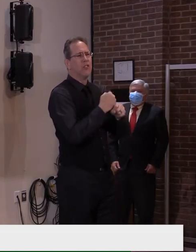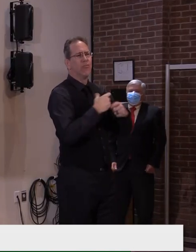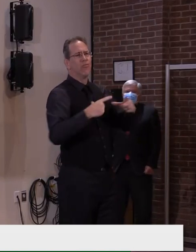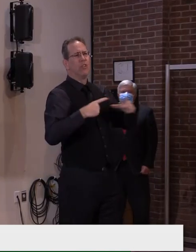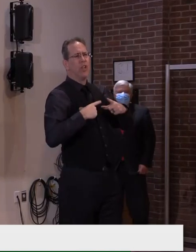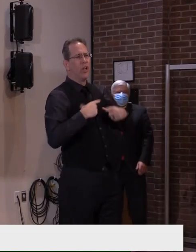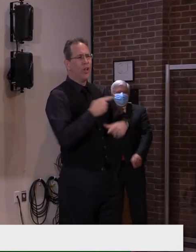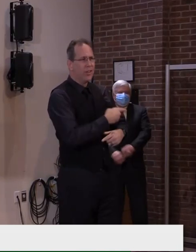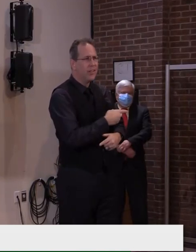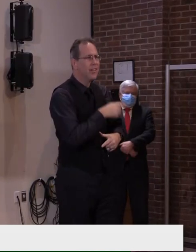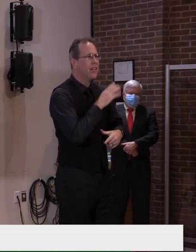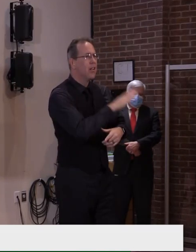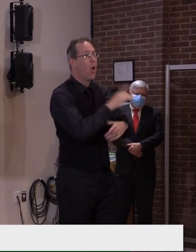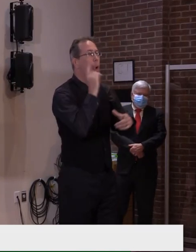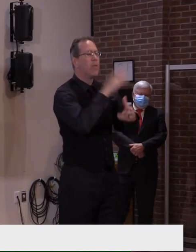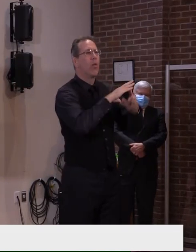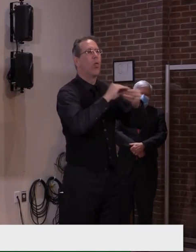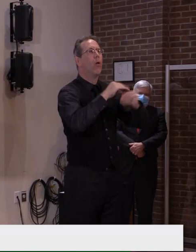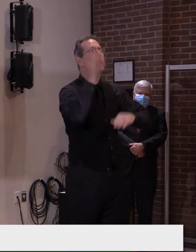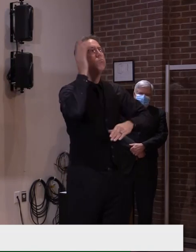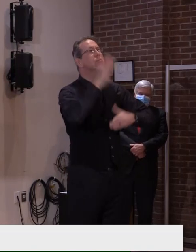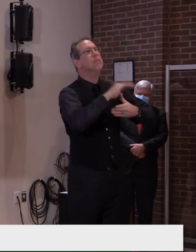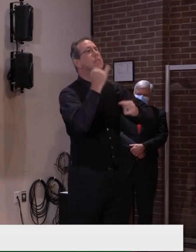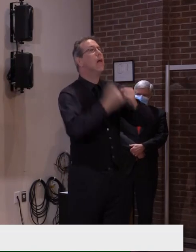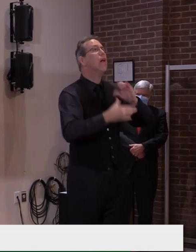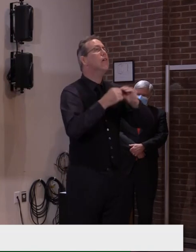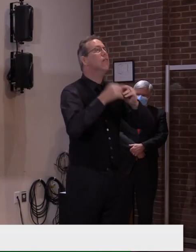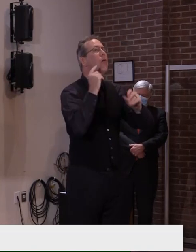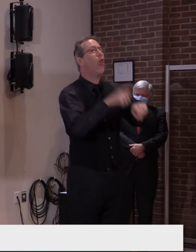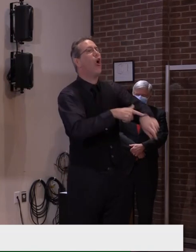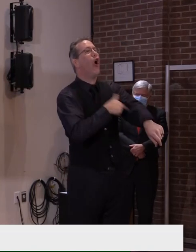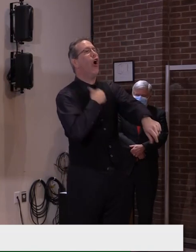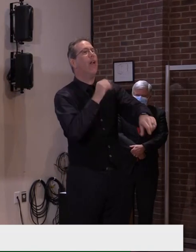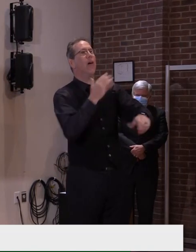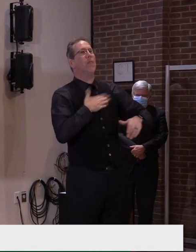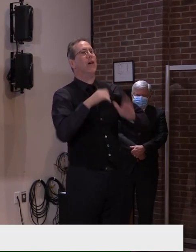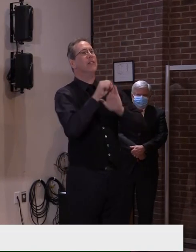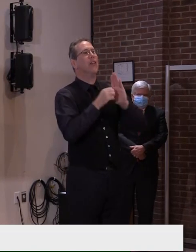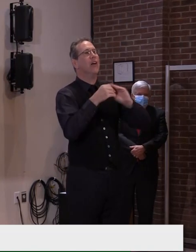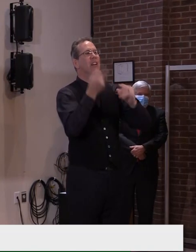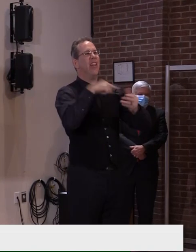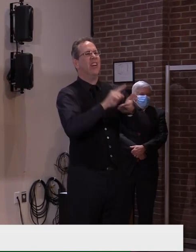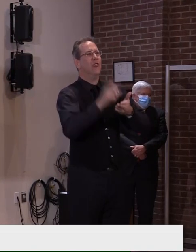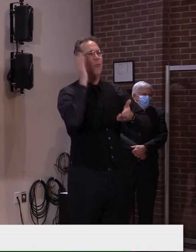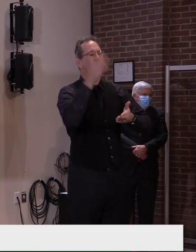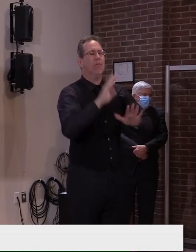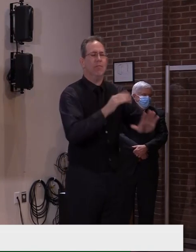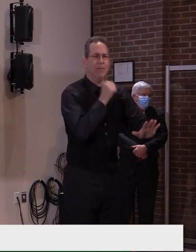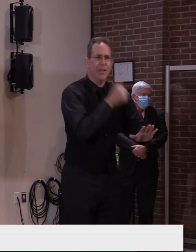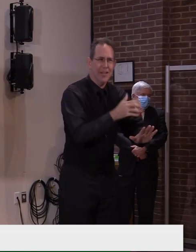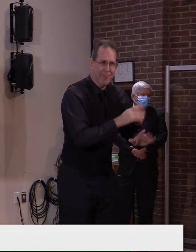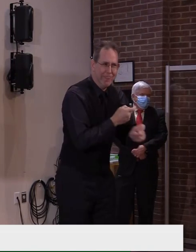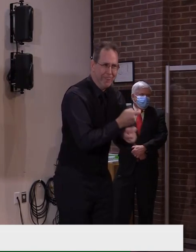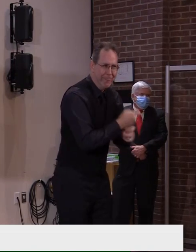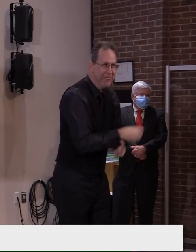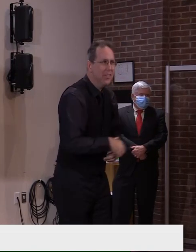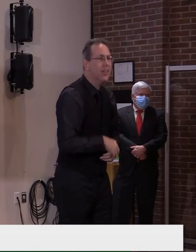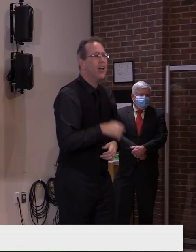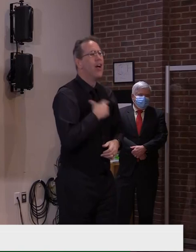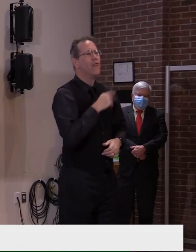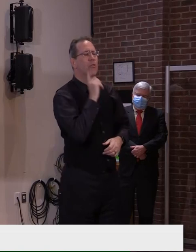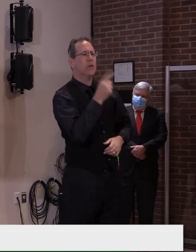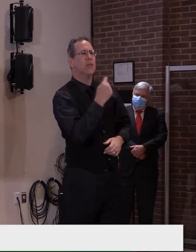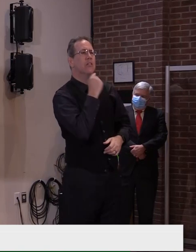my State of the State next week. That remains to be seen. In all seriousness, once